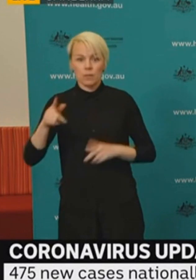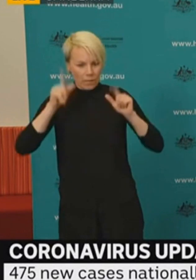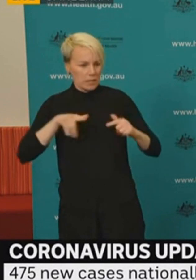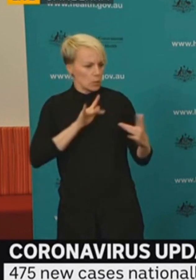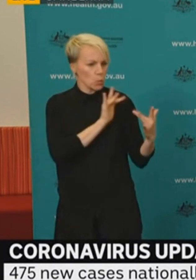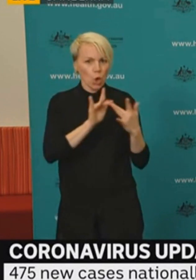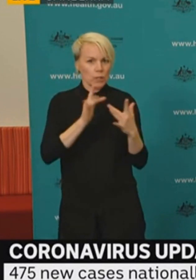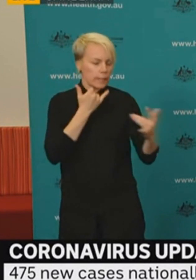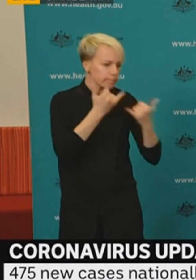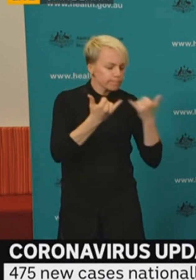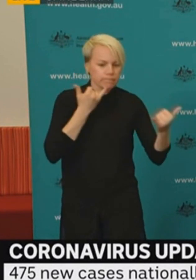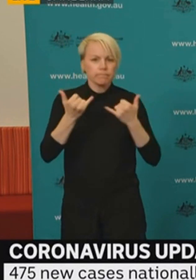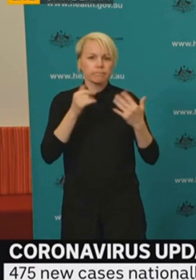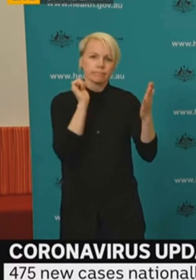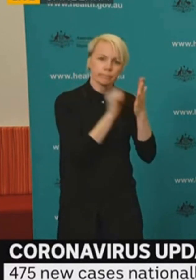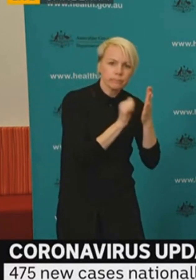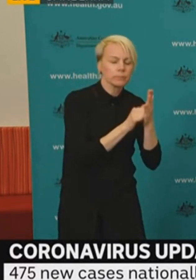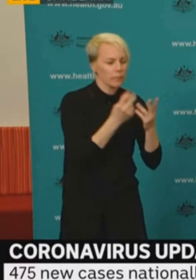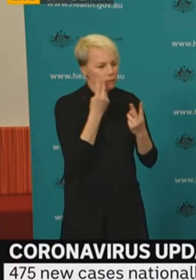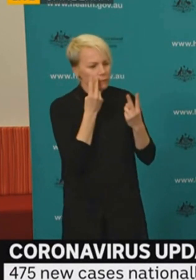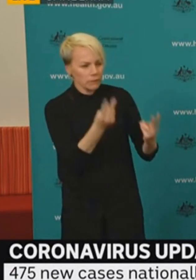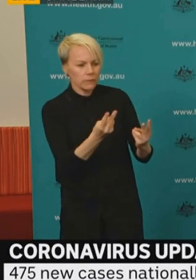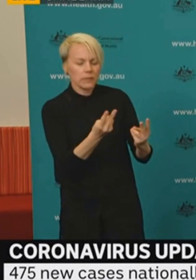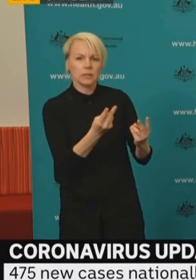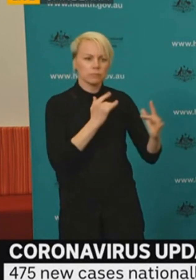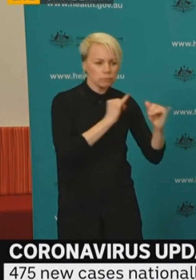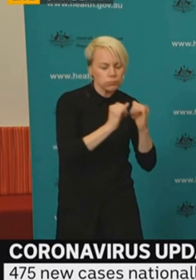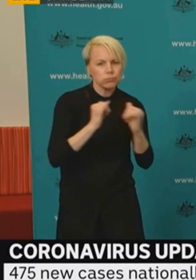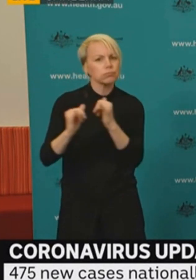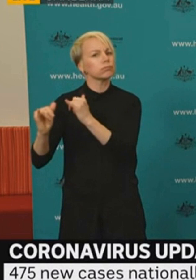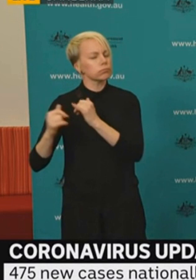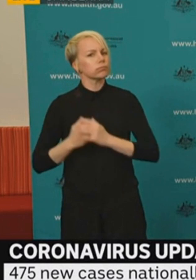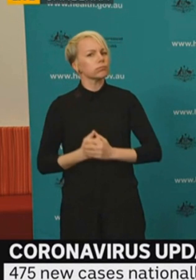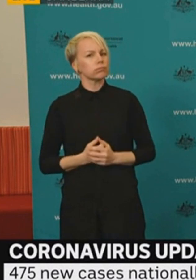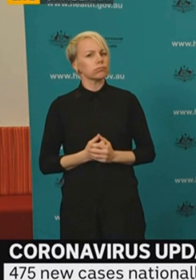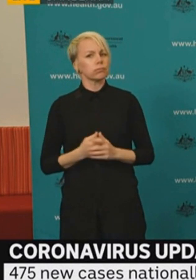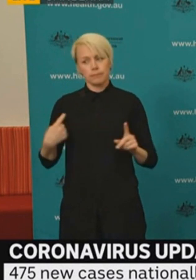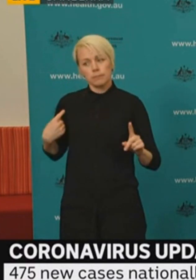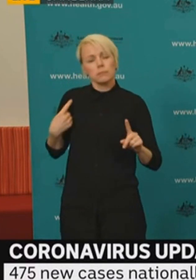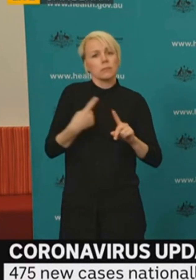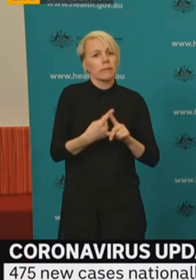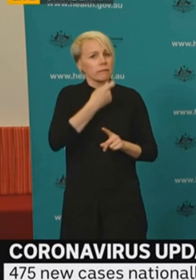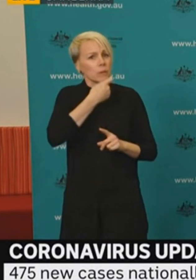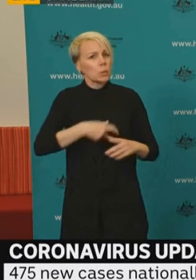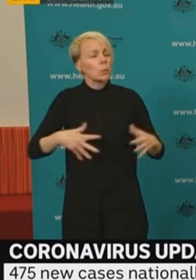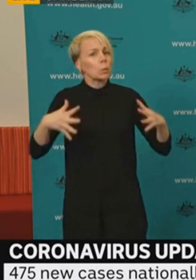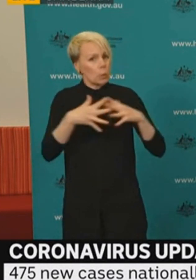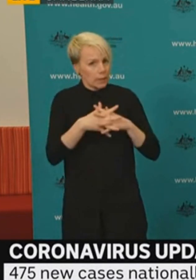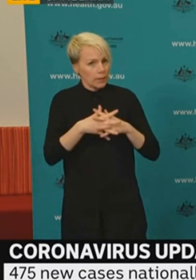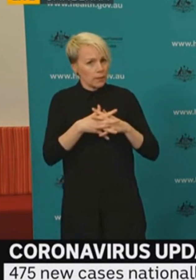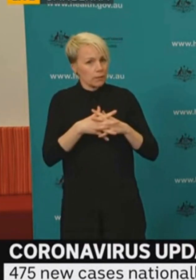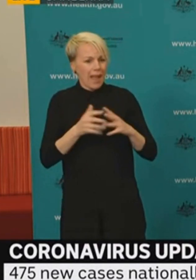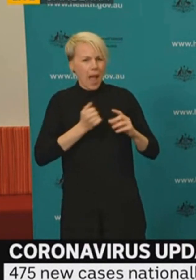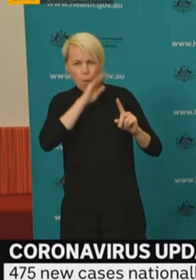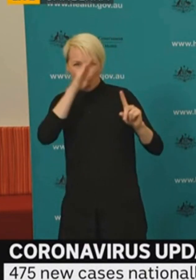in the past few days and indeed weeks that the focus has been making sure that people who are diagnosed